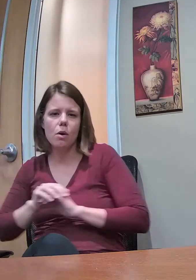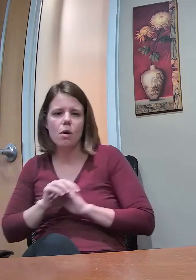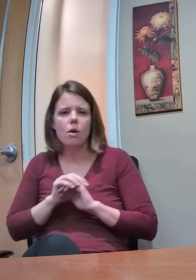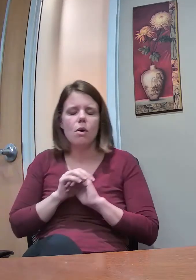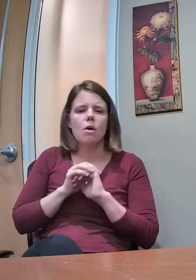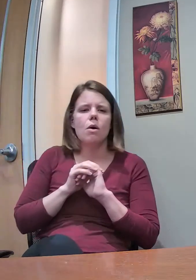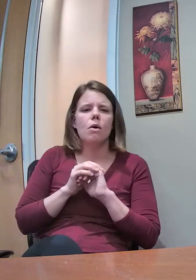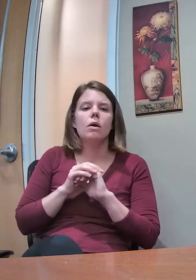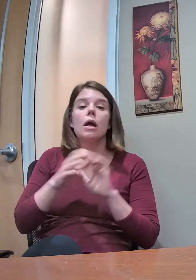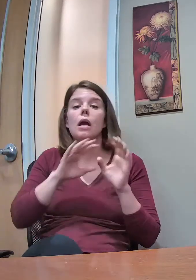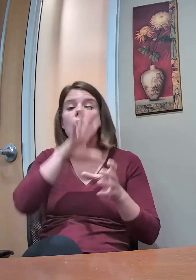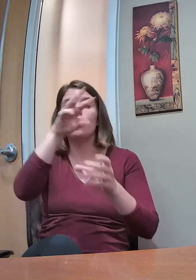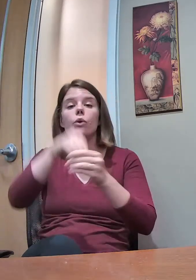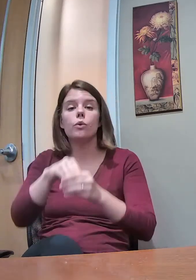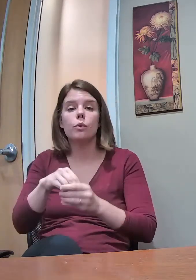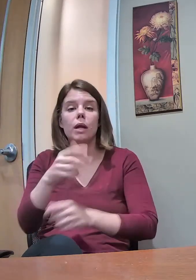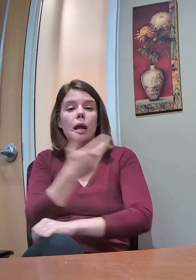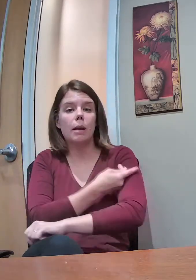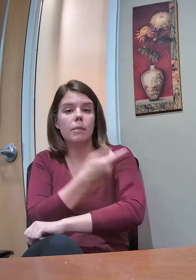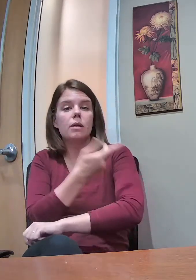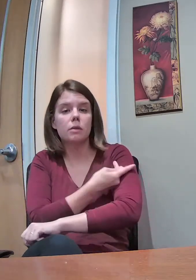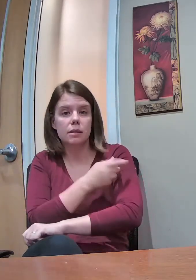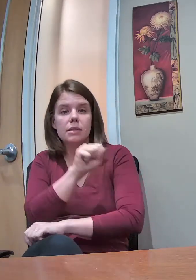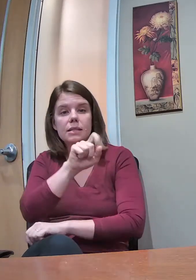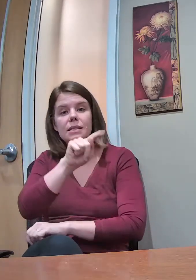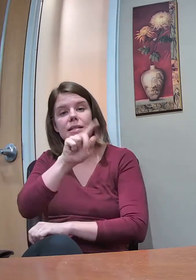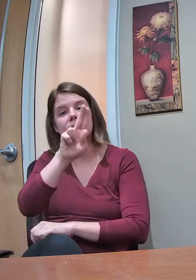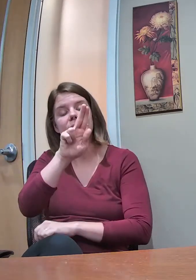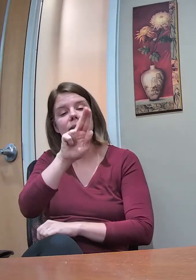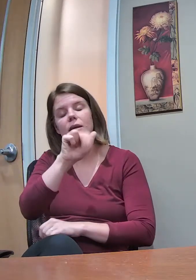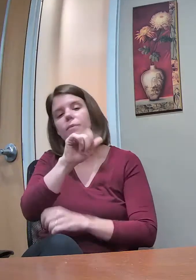including immunization status,